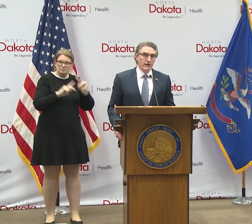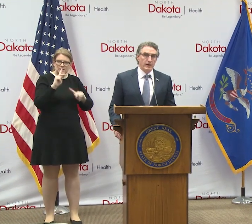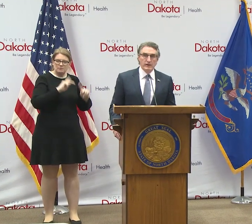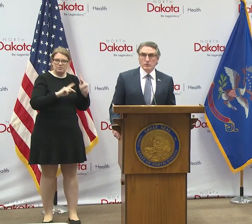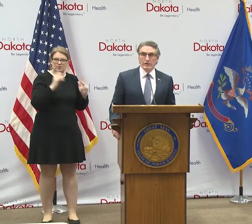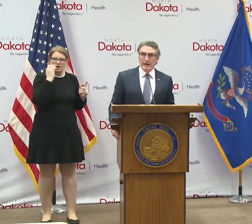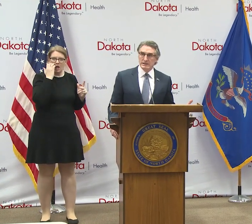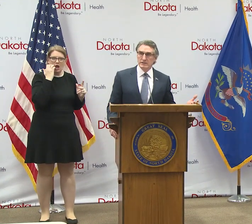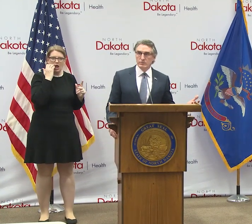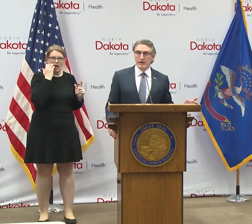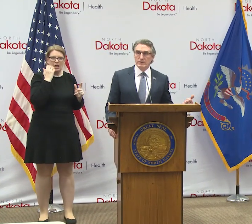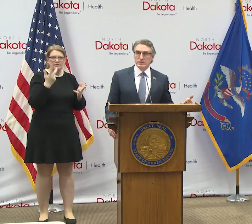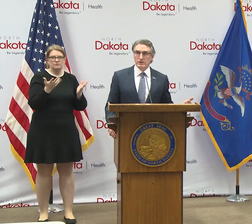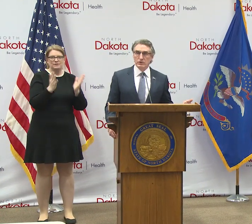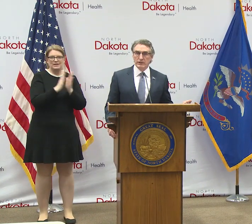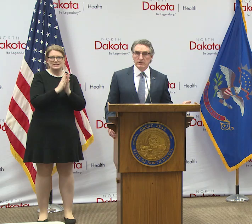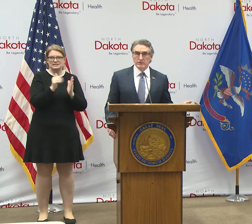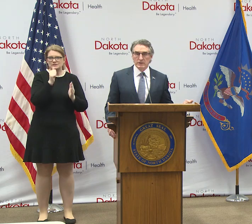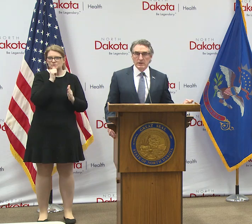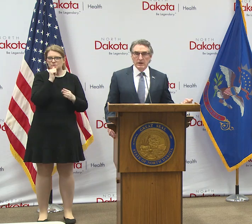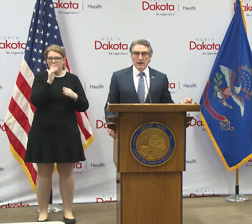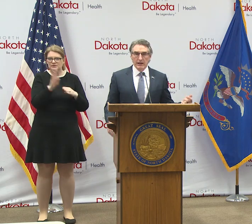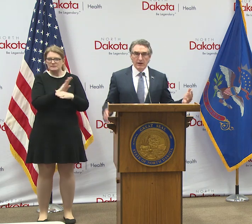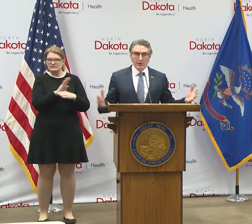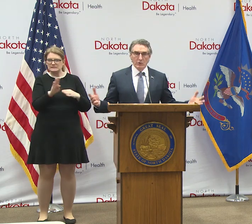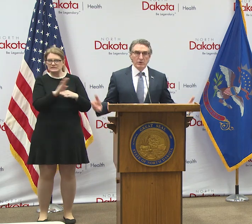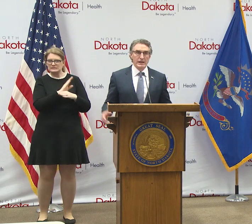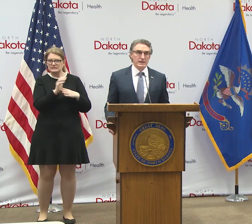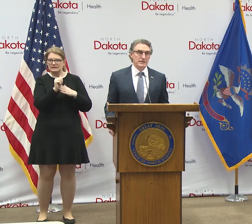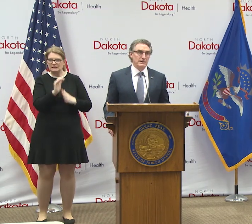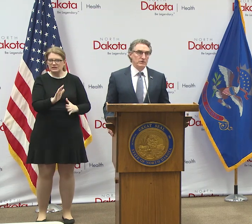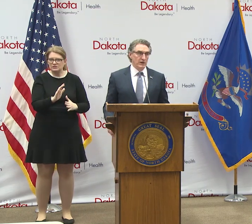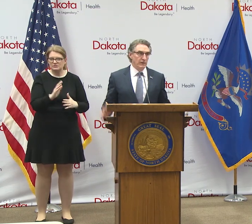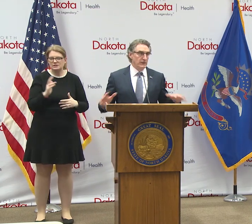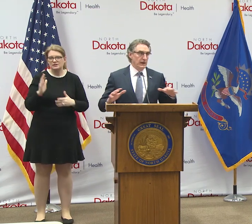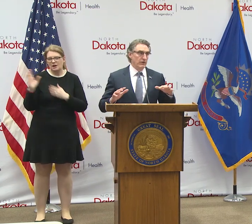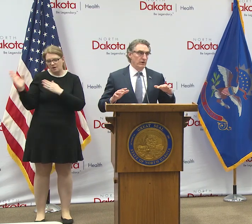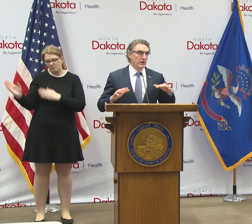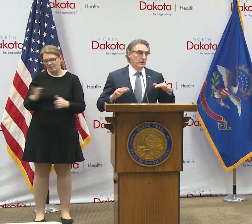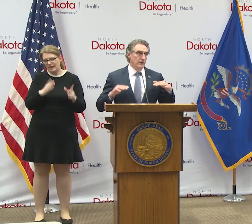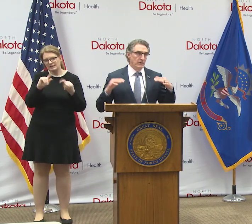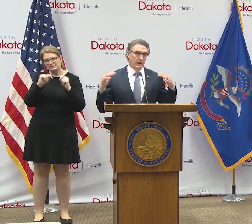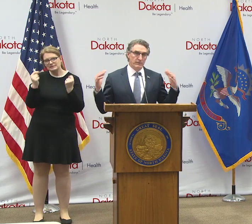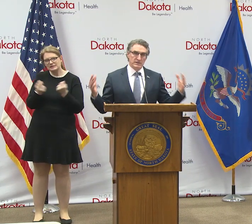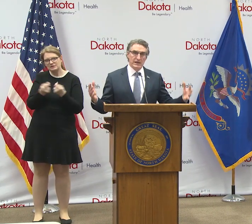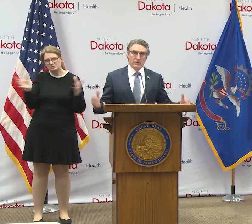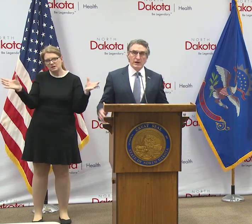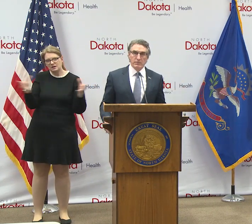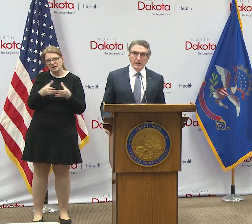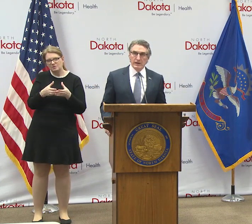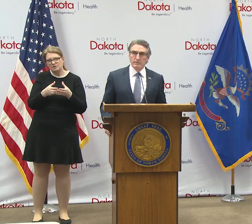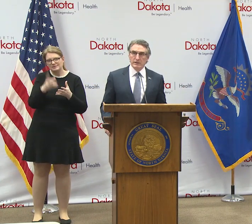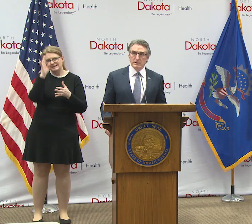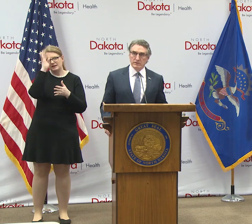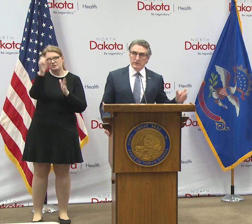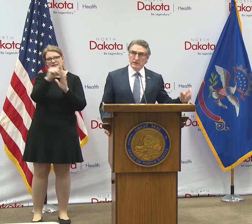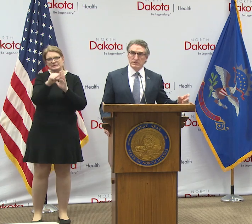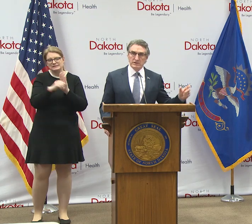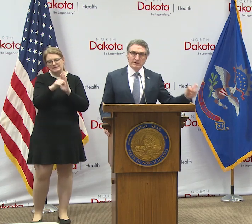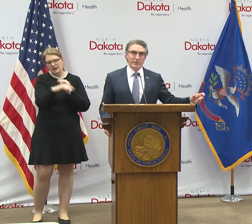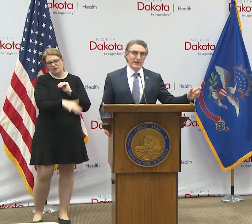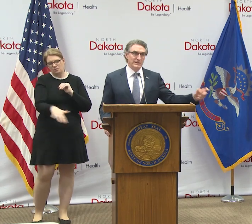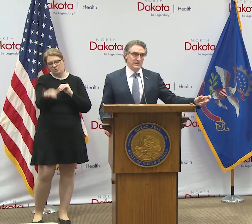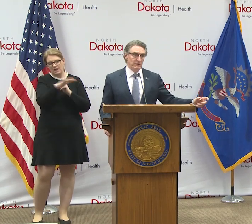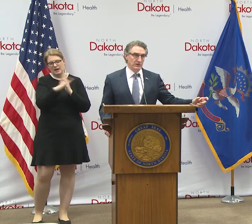on is we've asked these private sector leaders and our own planning team to come together to develop a statewide plan, because if